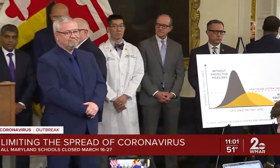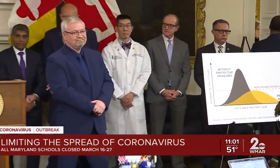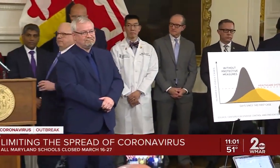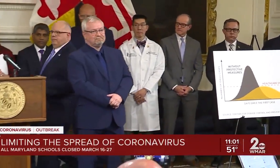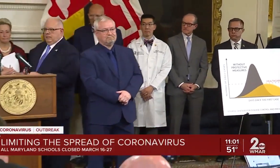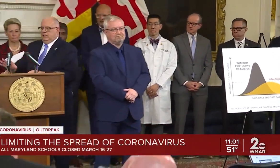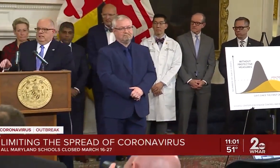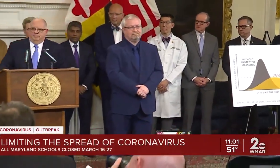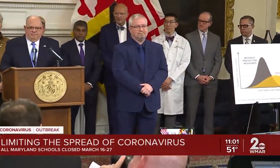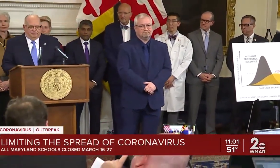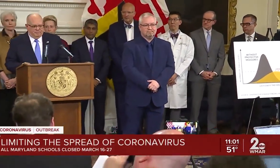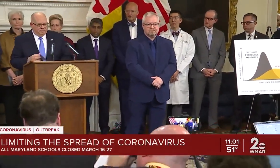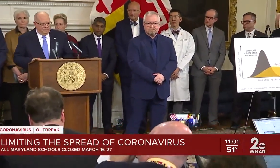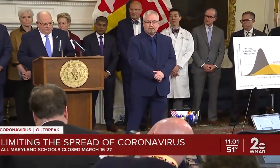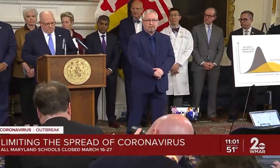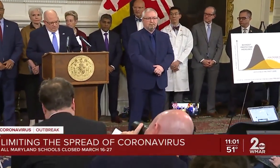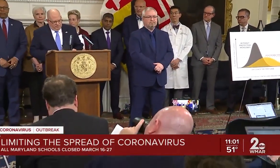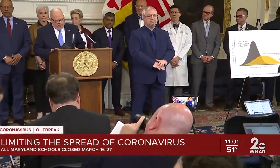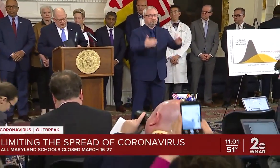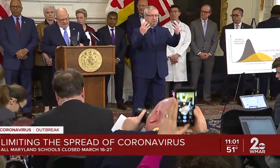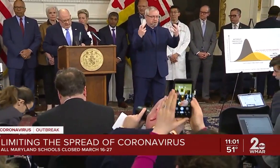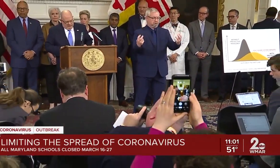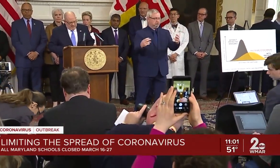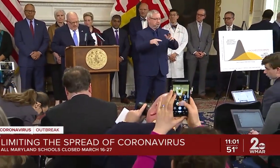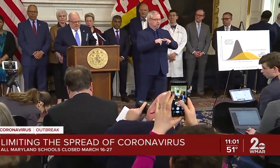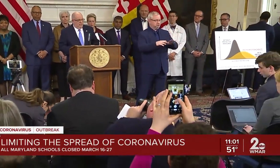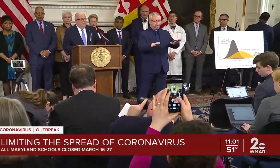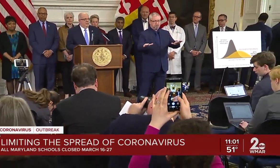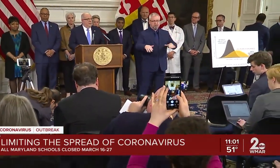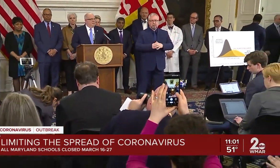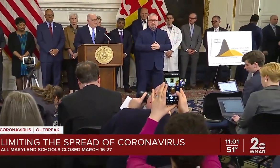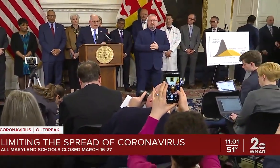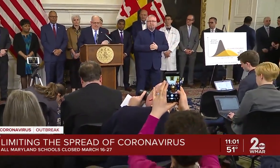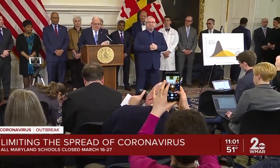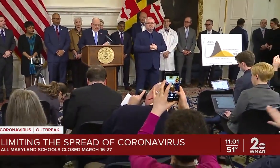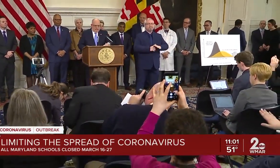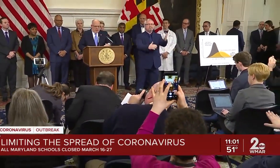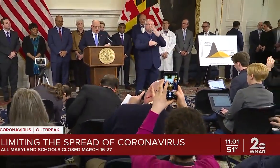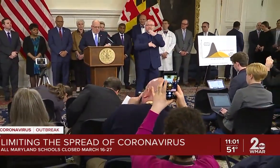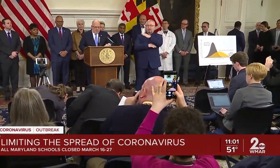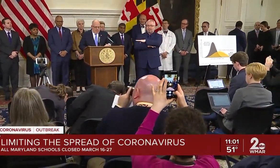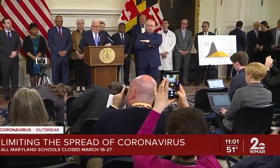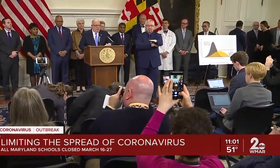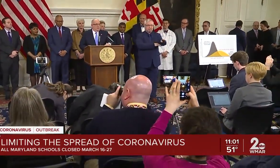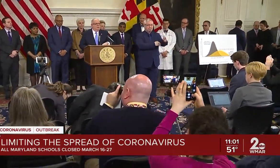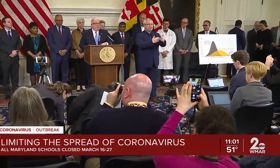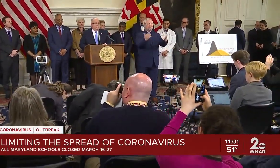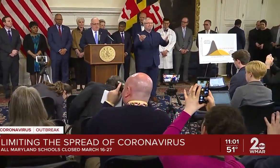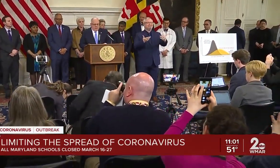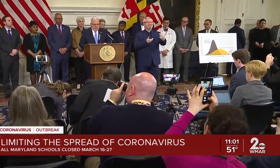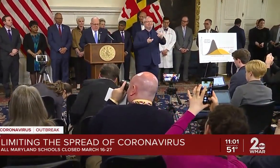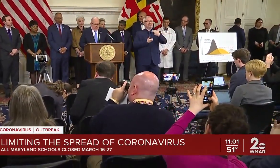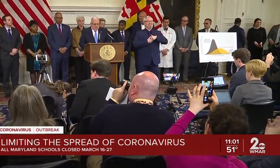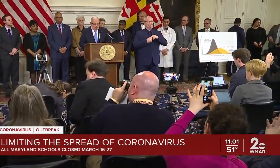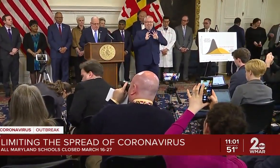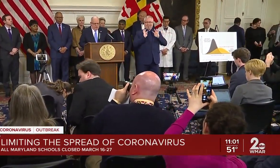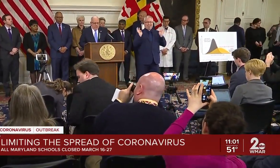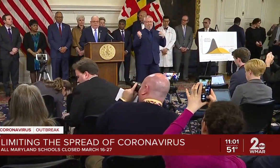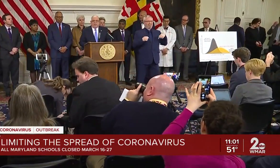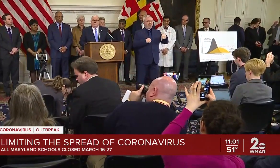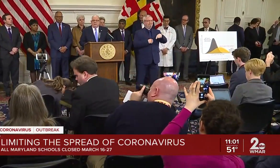the state, and the governor is warning that it's going to go up. Major precautions, the likes we've never seen, are underway. He has activated